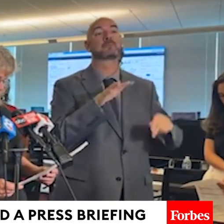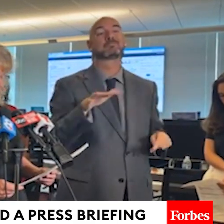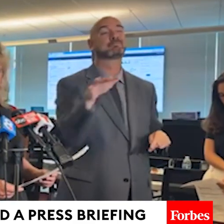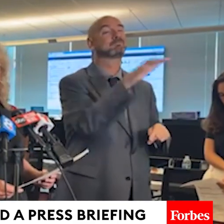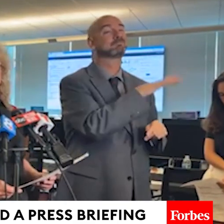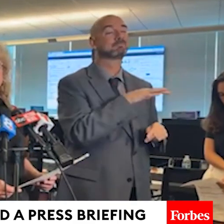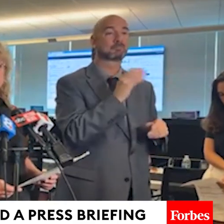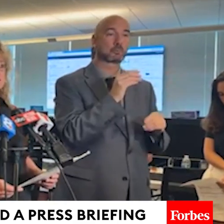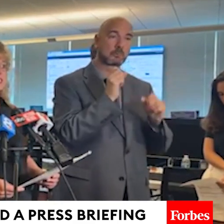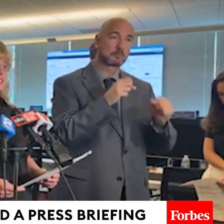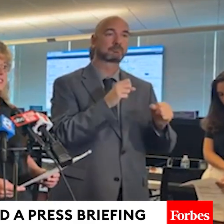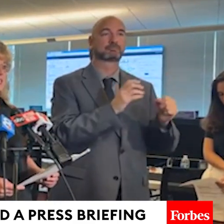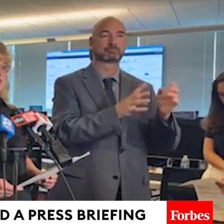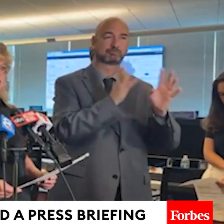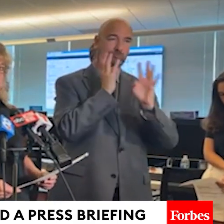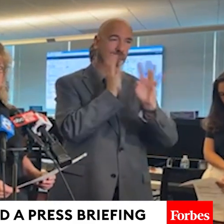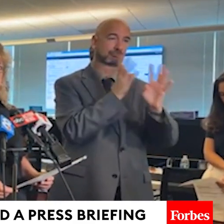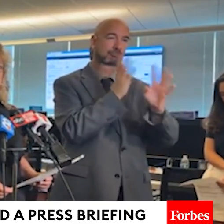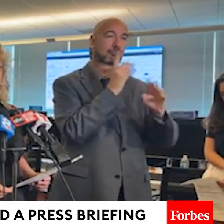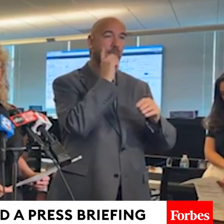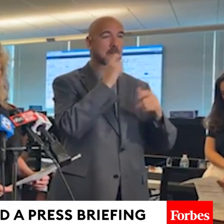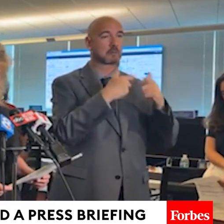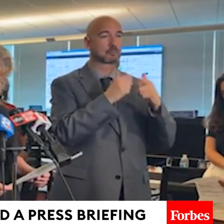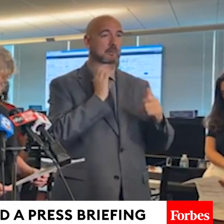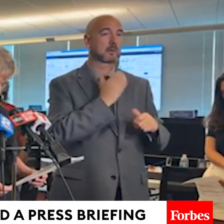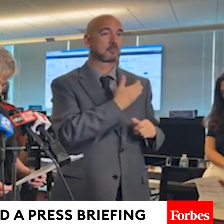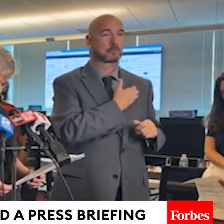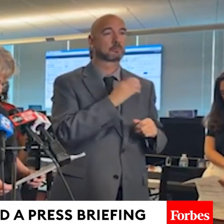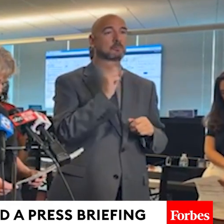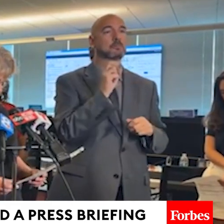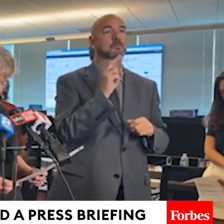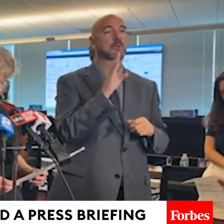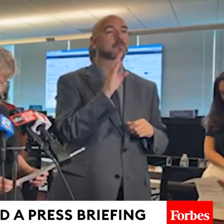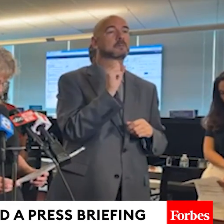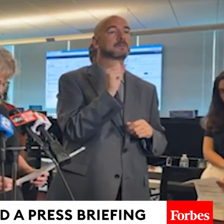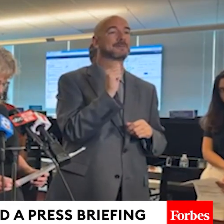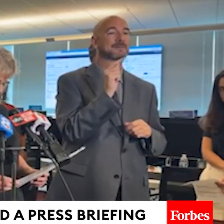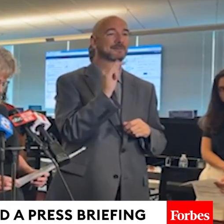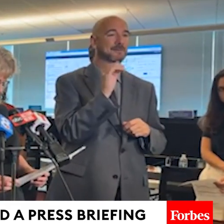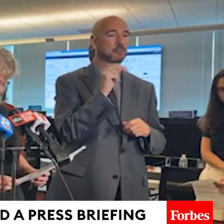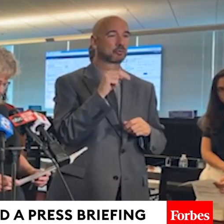of power to our substations and distribution networks.